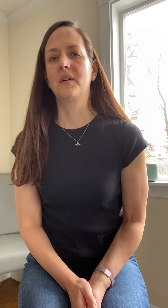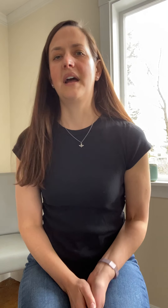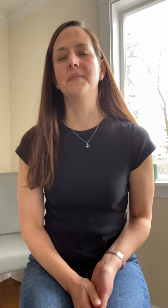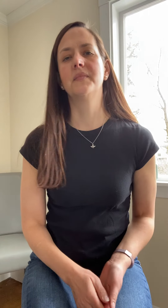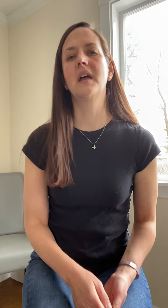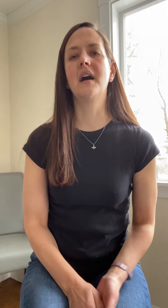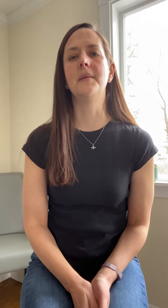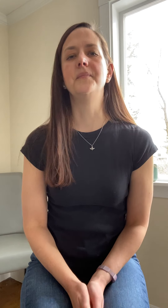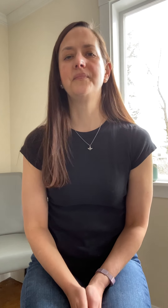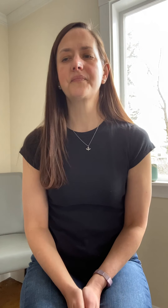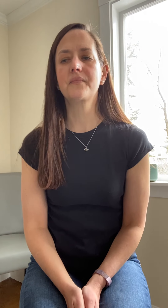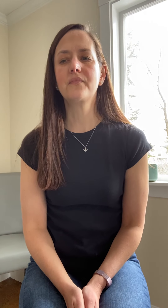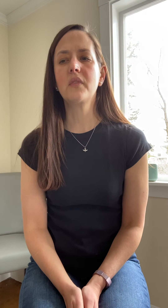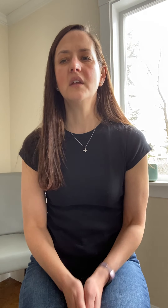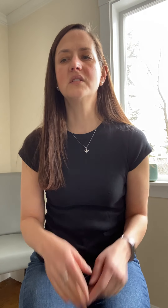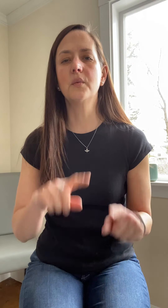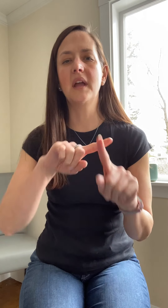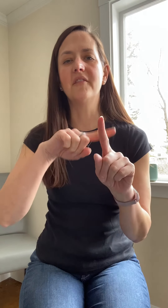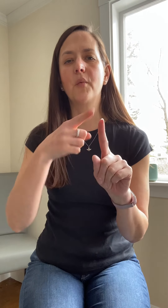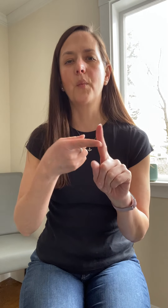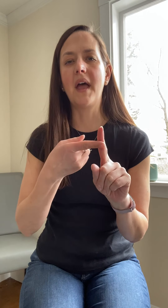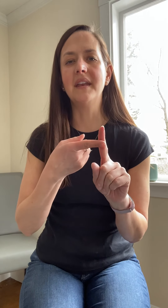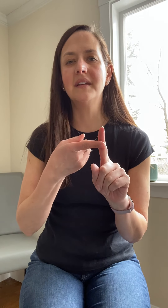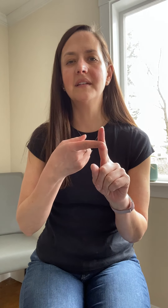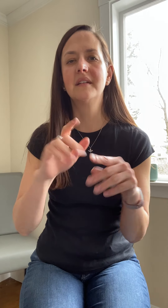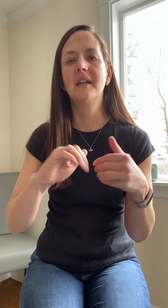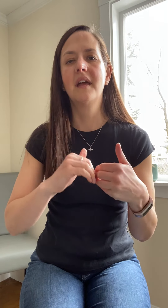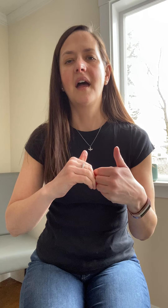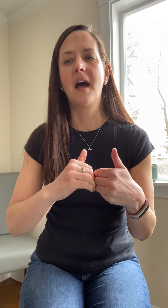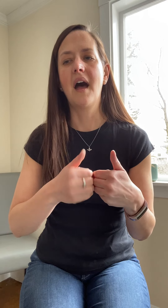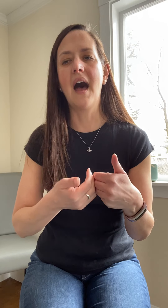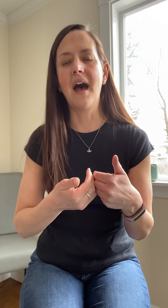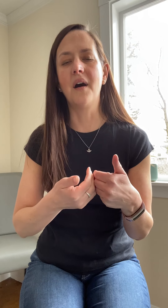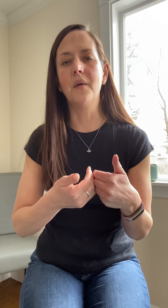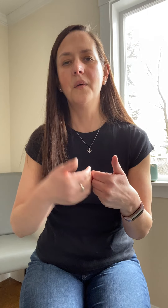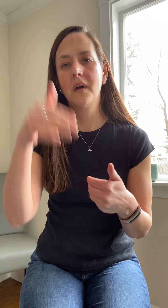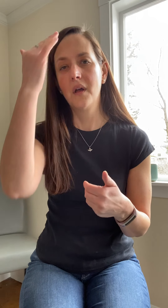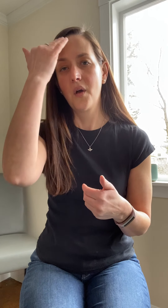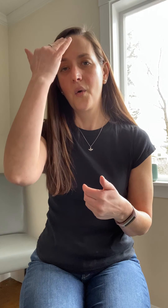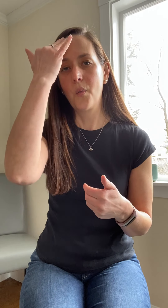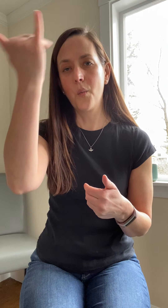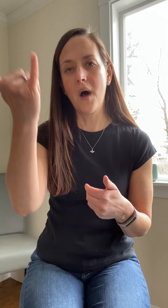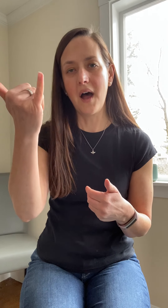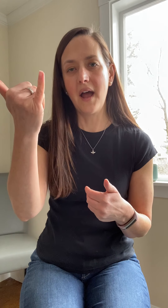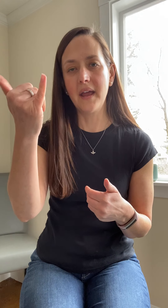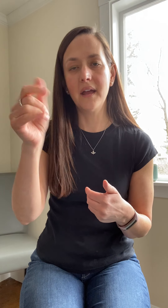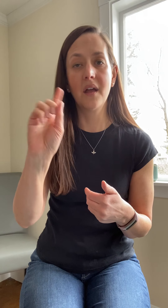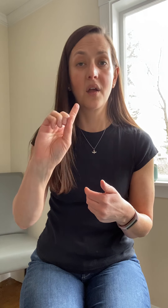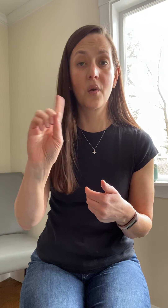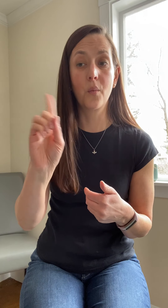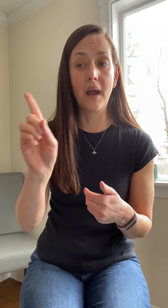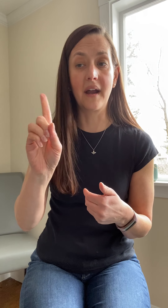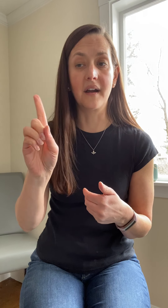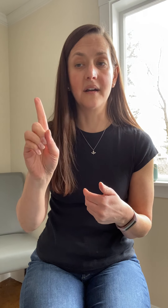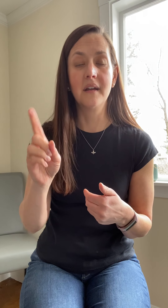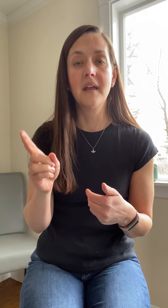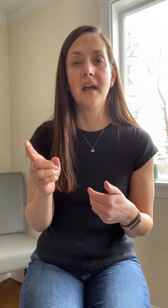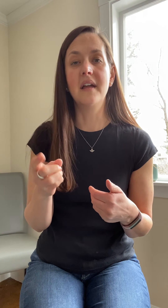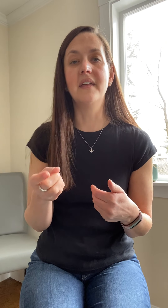Okay, so we have when, how, why, where, and